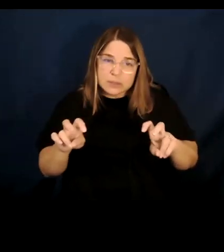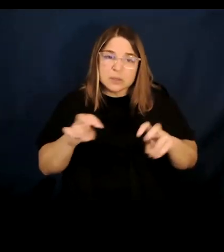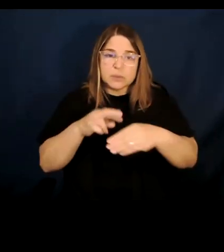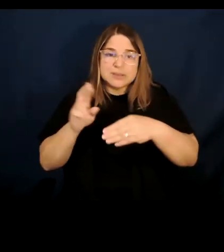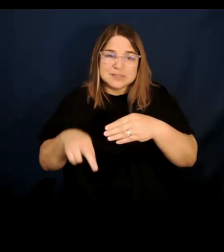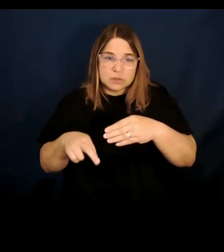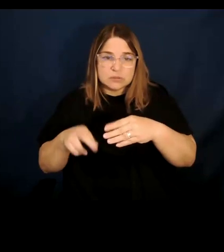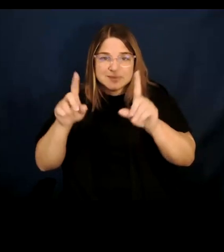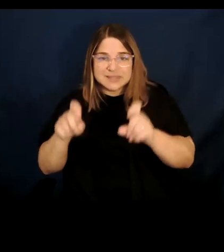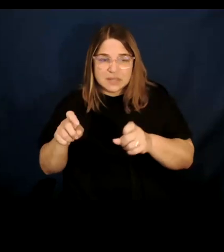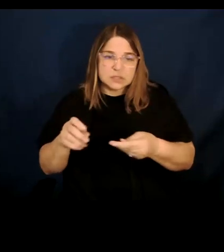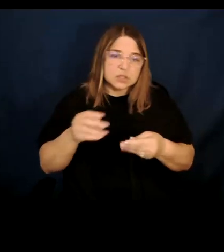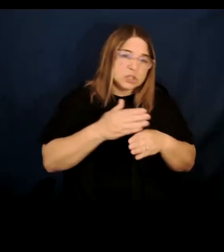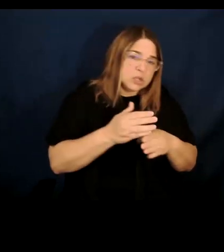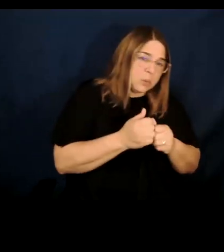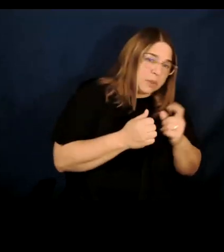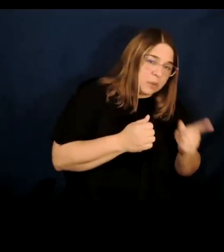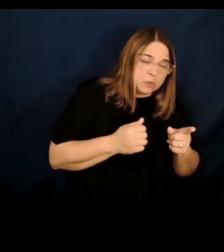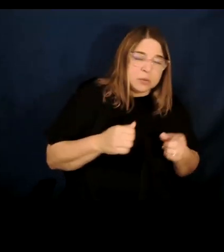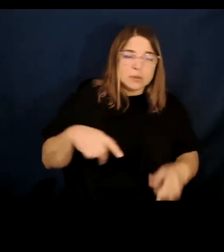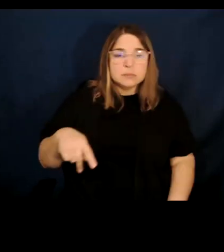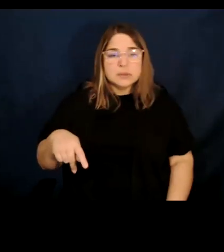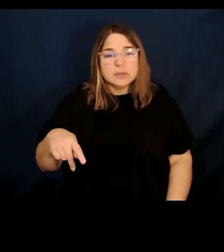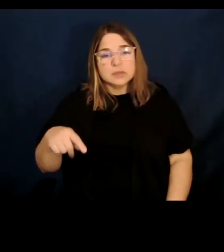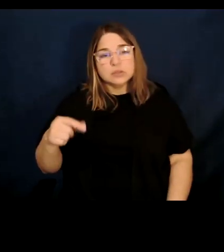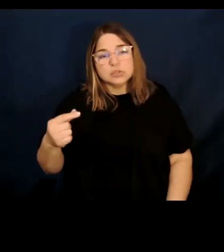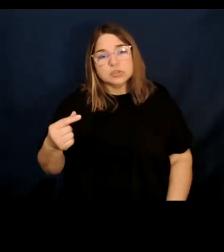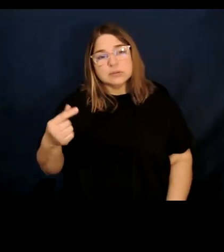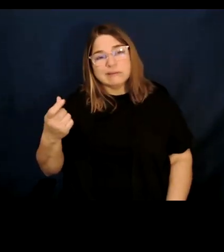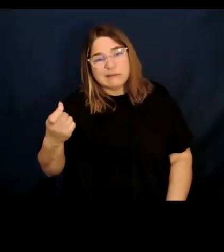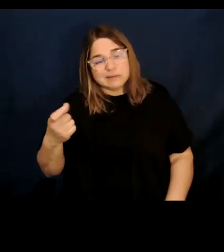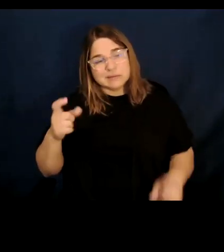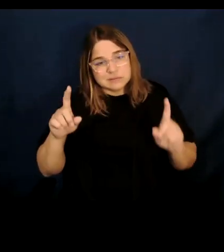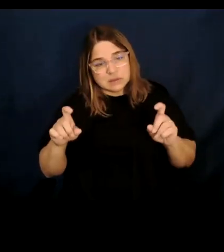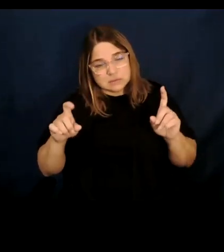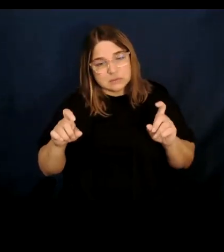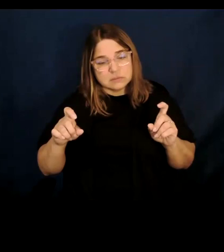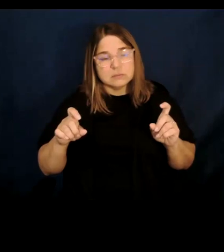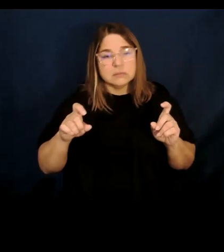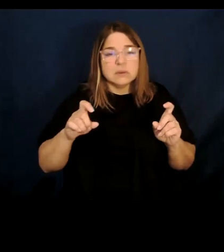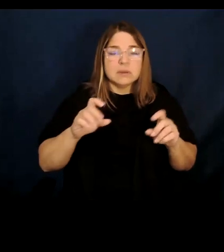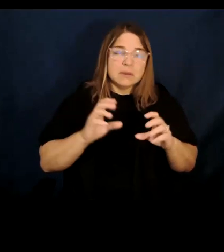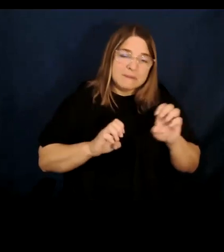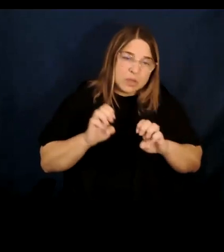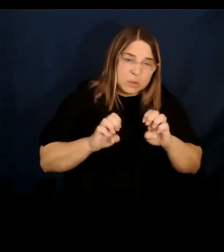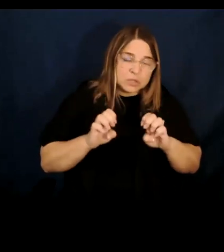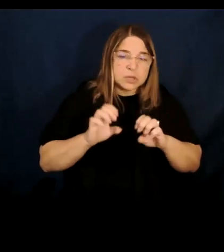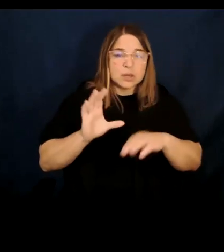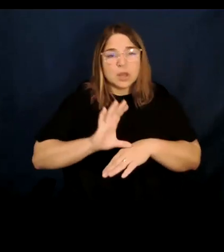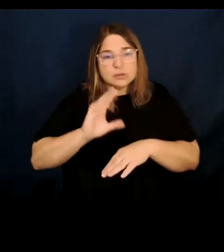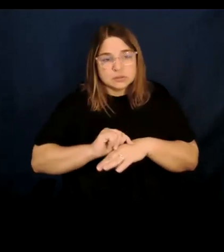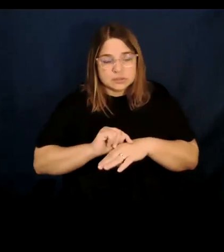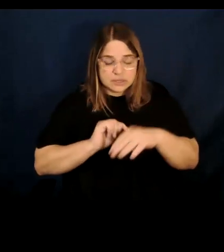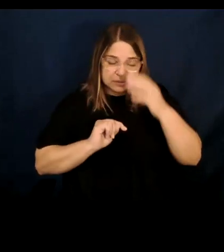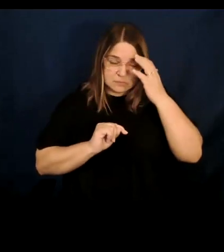you. PGX testing and PGX evaluation and consultation is just a very small part of what we do on a